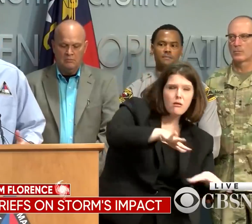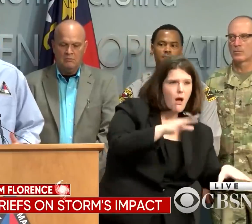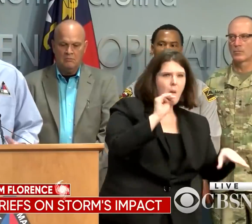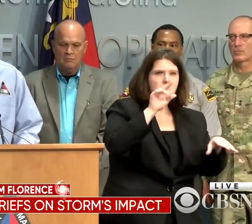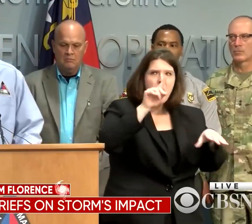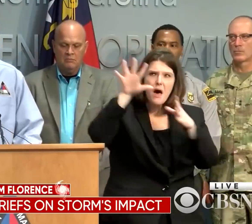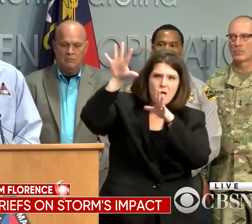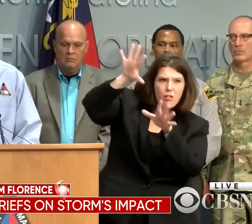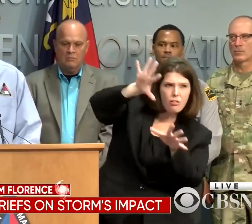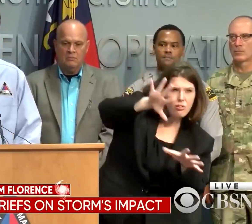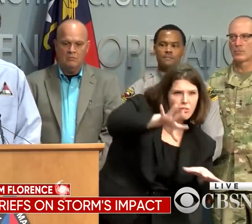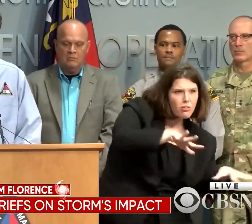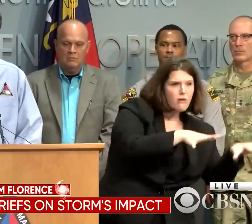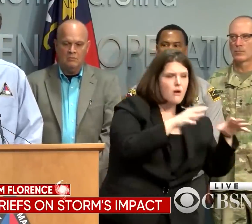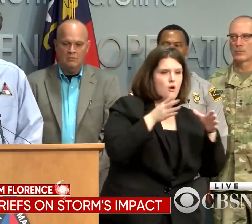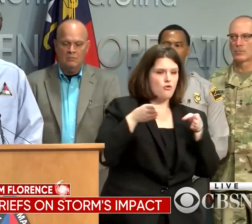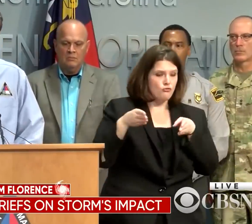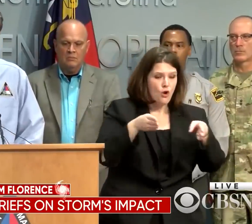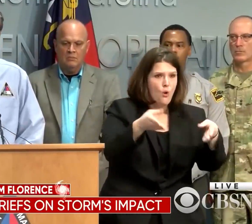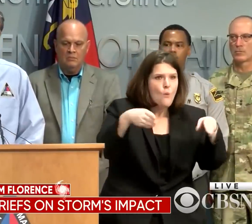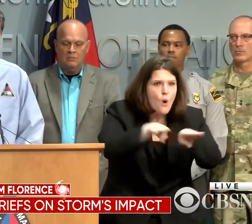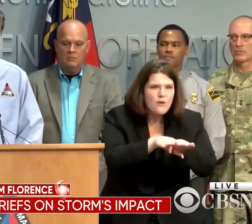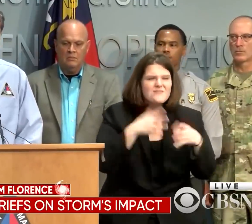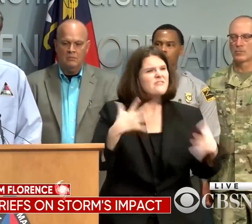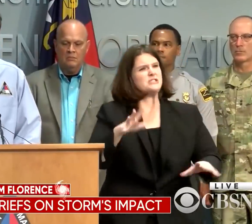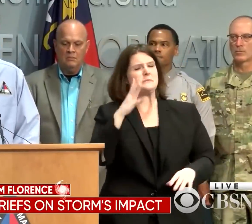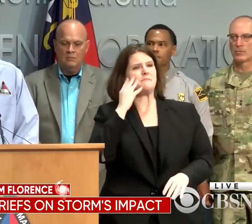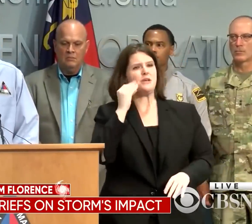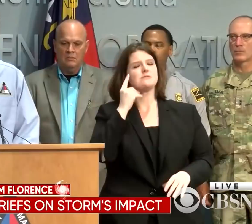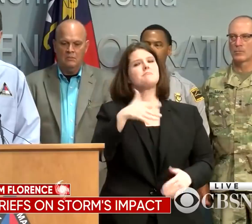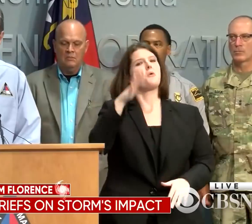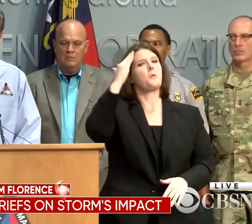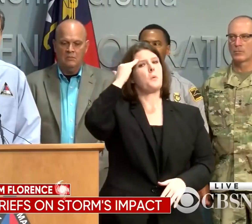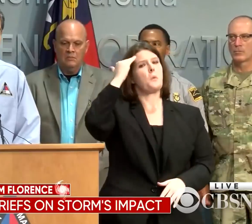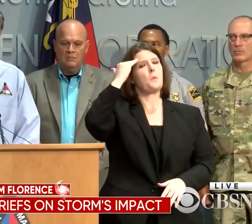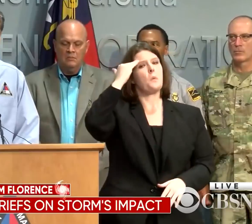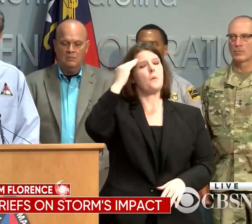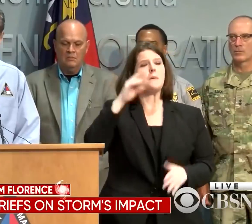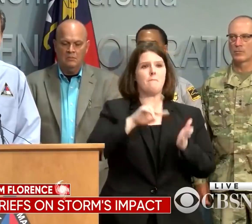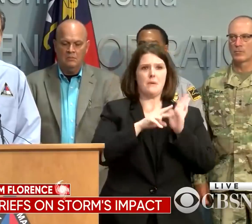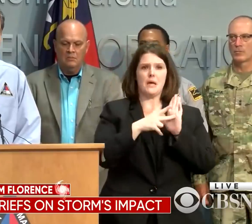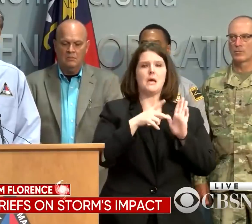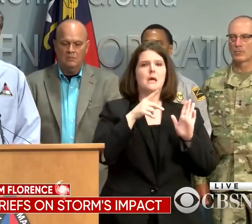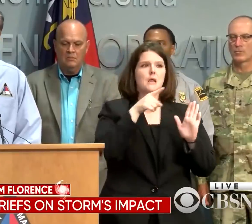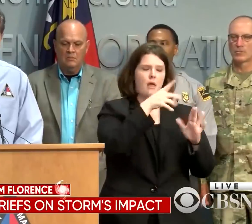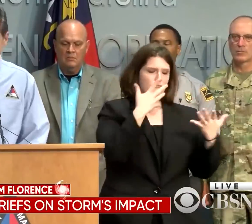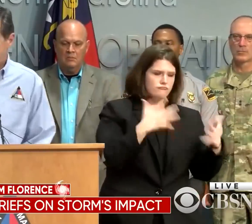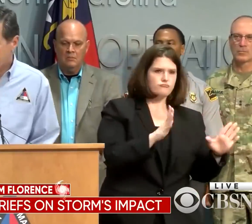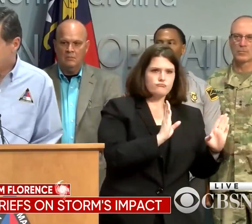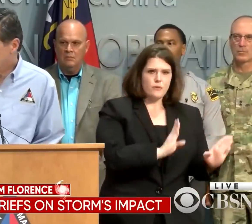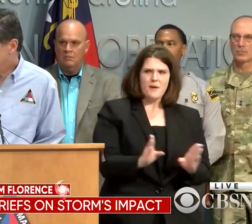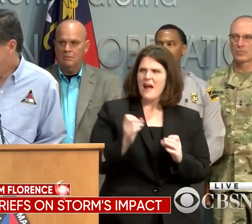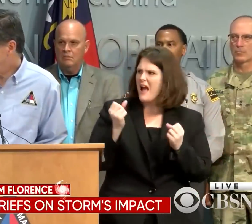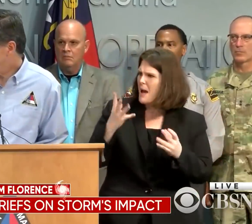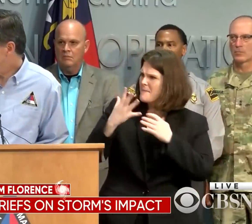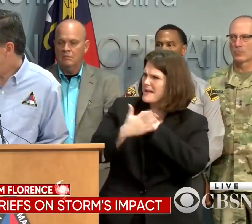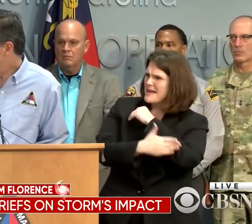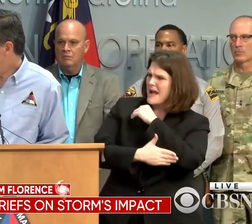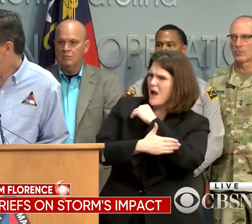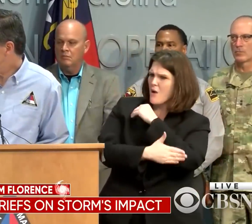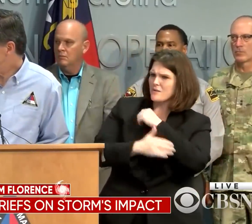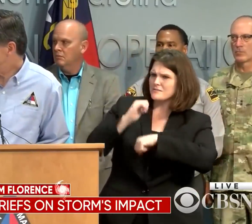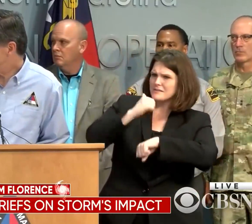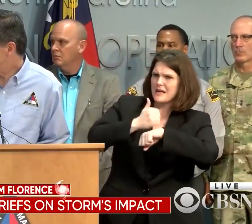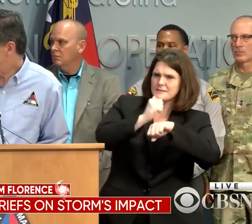and road closures and damage before, so they know. They're all out there. How many counties do we have setting